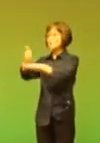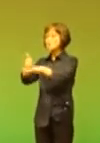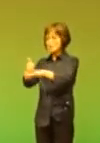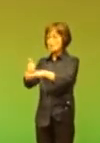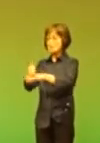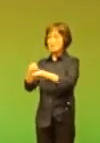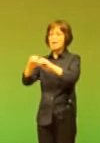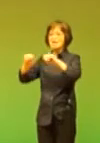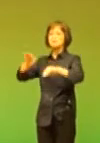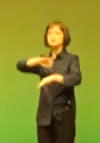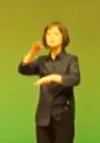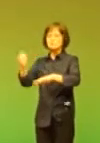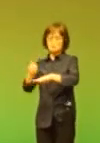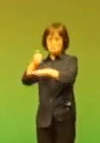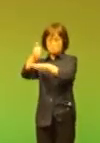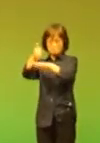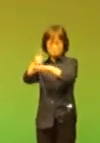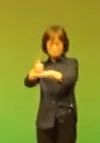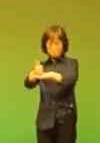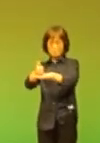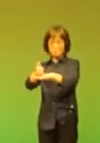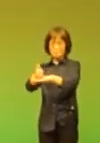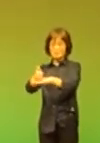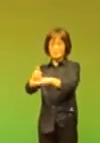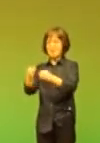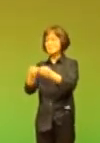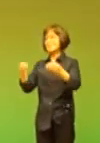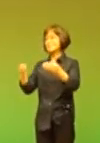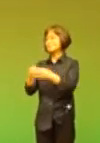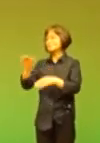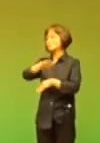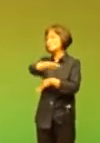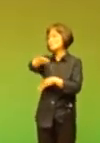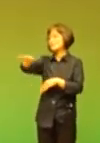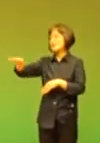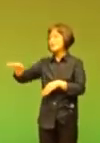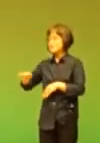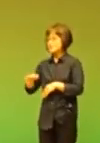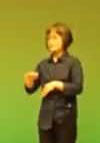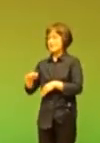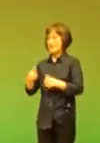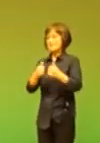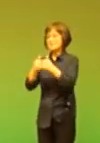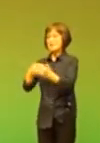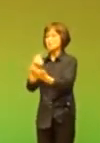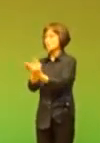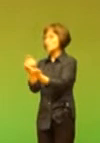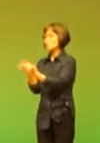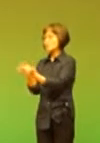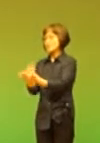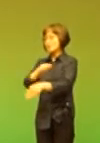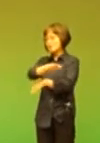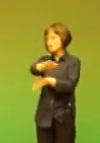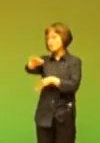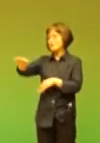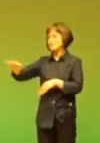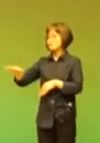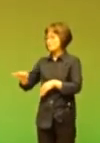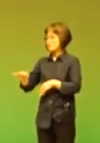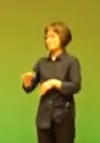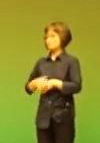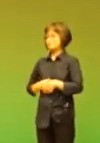Tsuchiyama, people of Nagasaki, conference participants, I bring greetings from